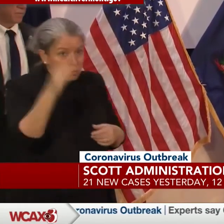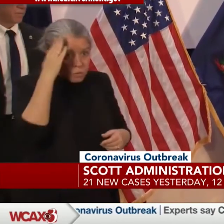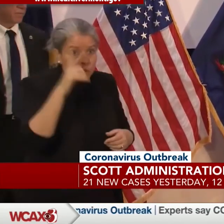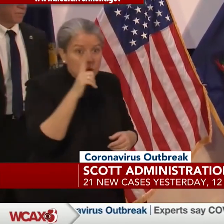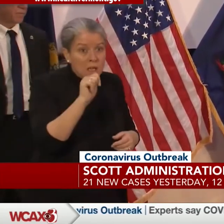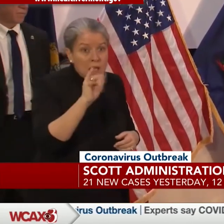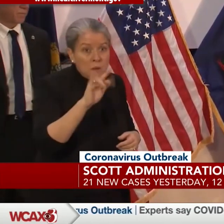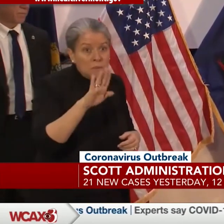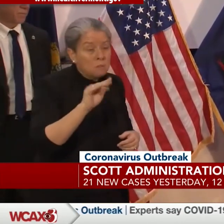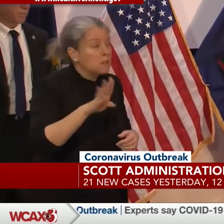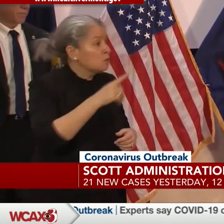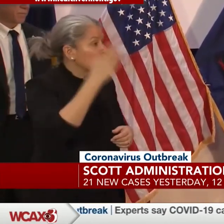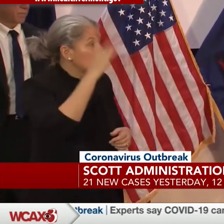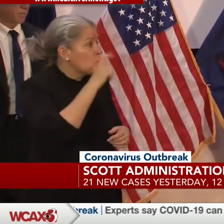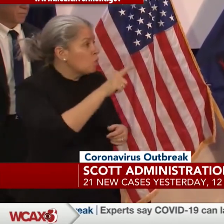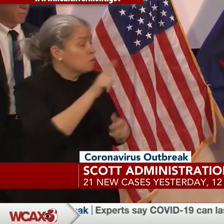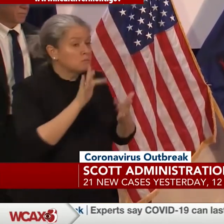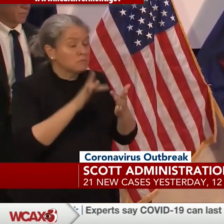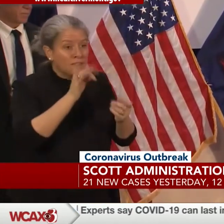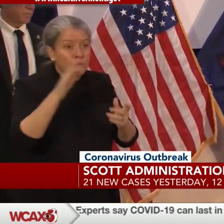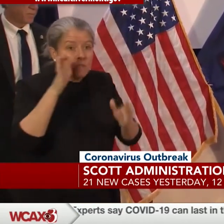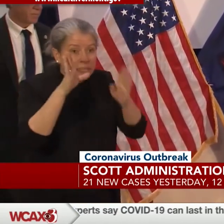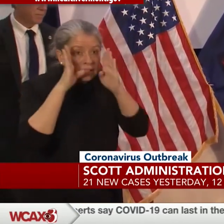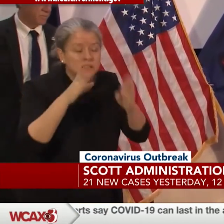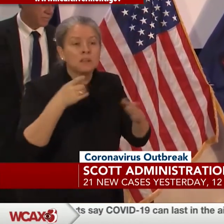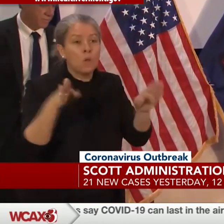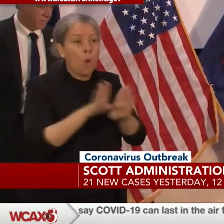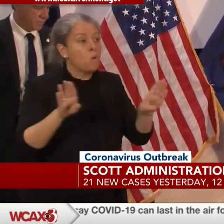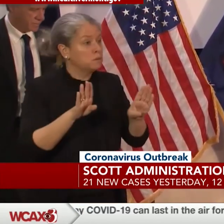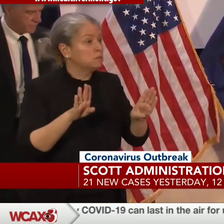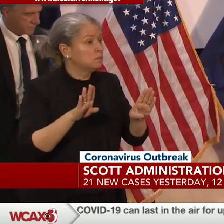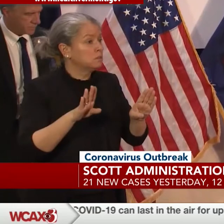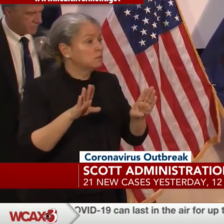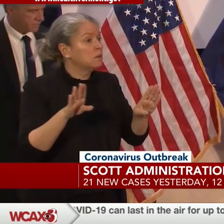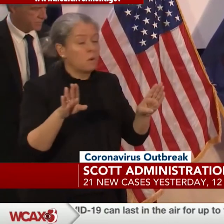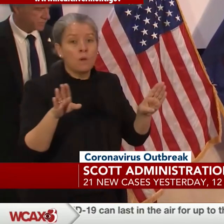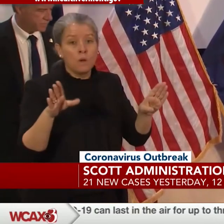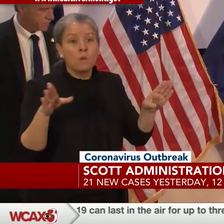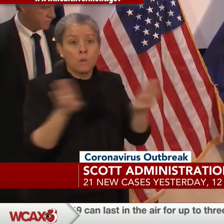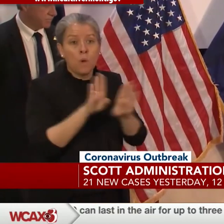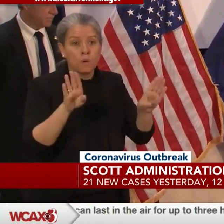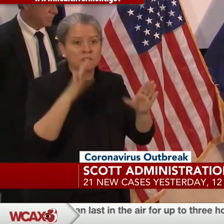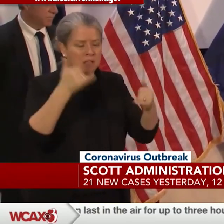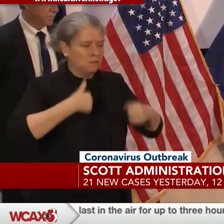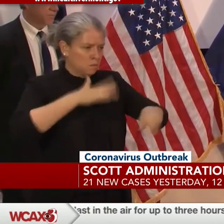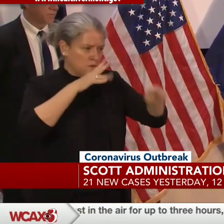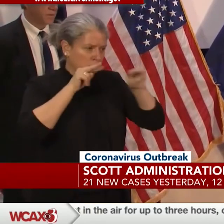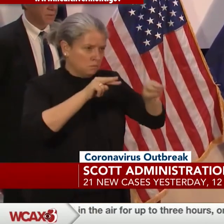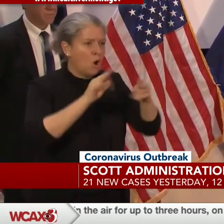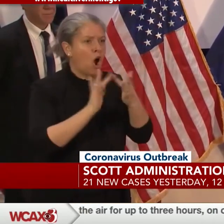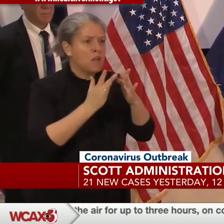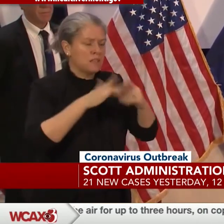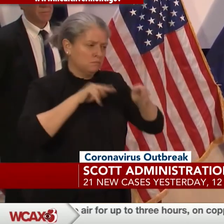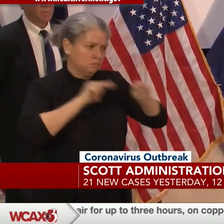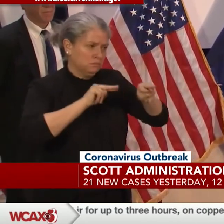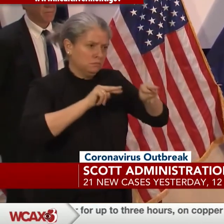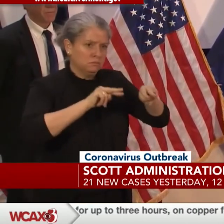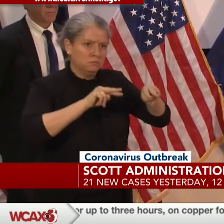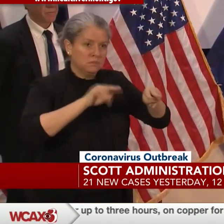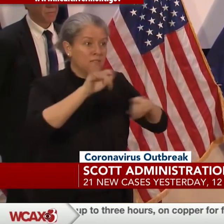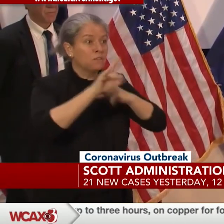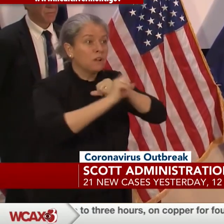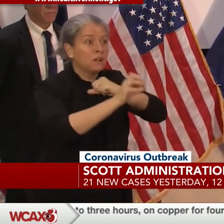if you're listening, you need to shut down your operations. We will begin monitoring for online postings this week, and we'll be